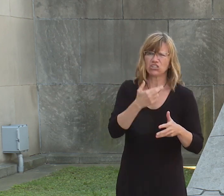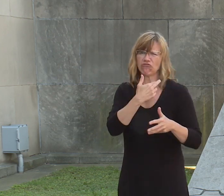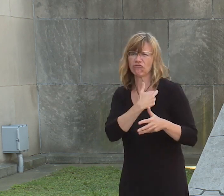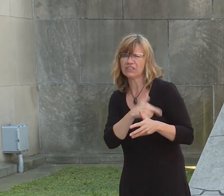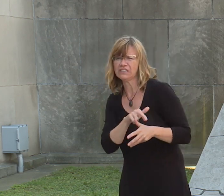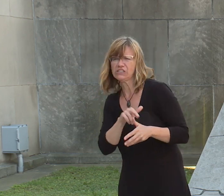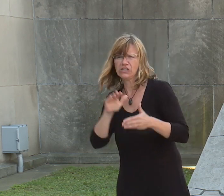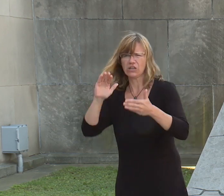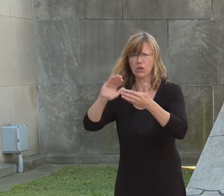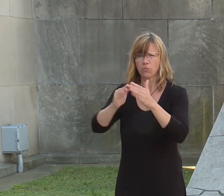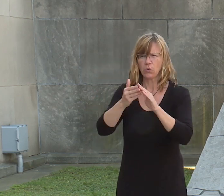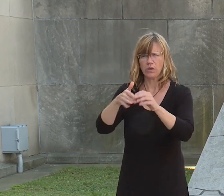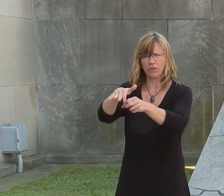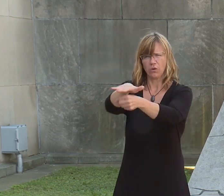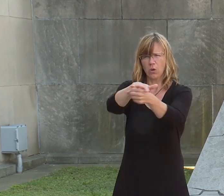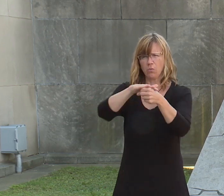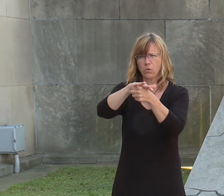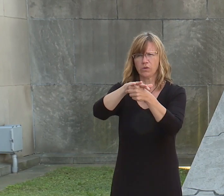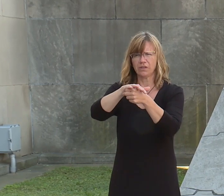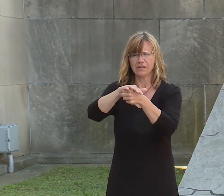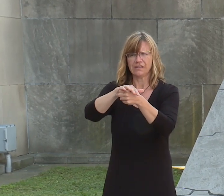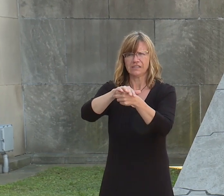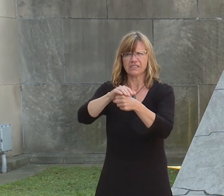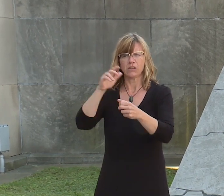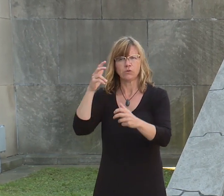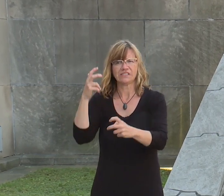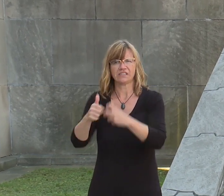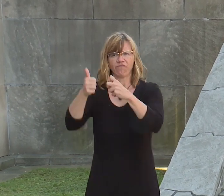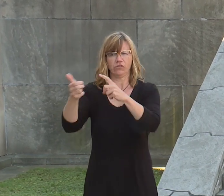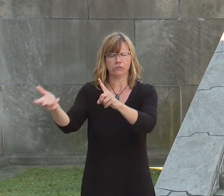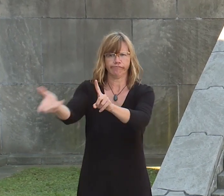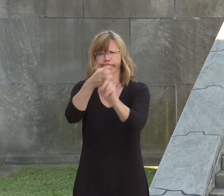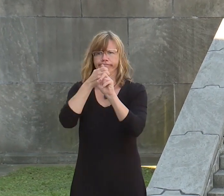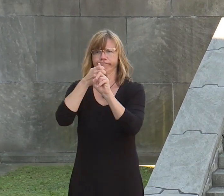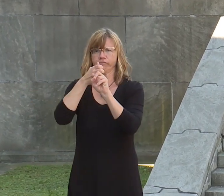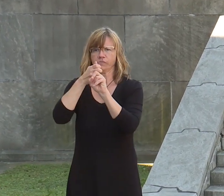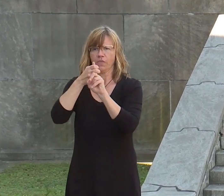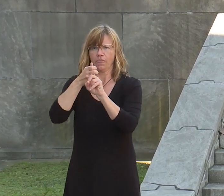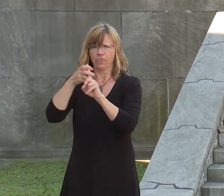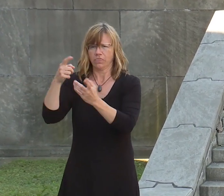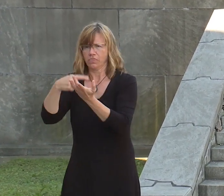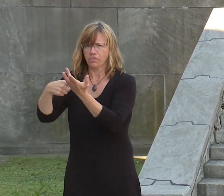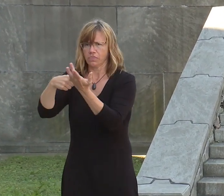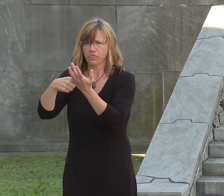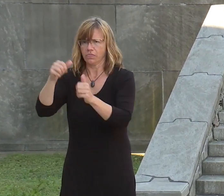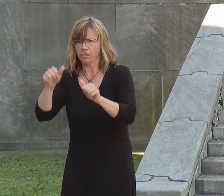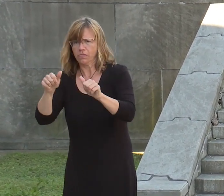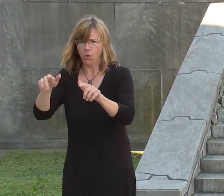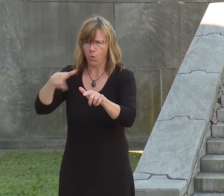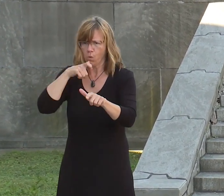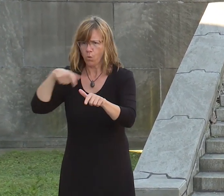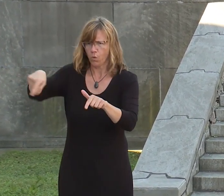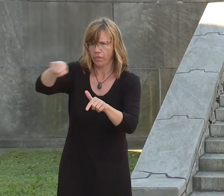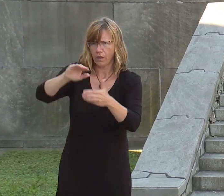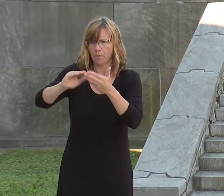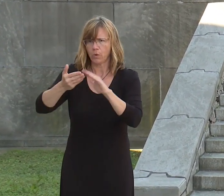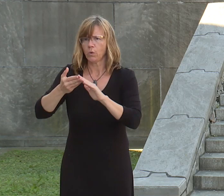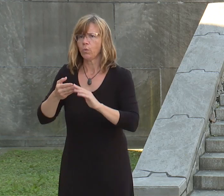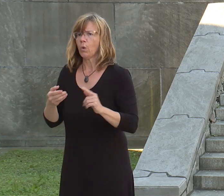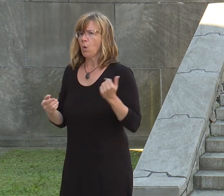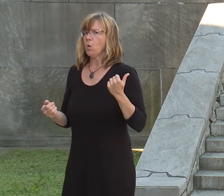community area, are you having the hardest time with because they're still deliberating? Yeah, I mean, so we've done a lot of focus grouping with